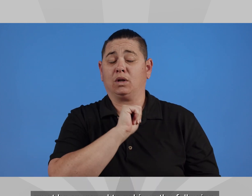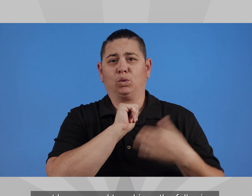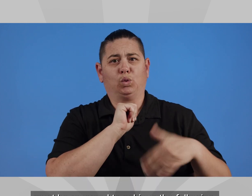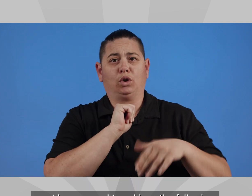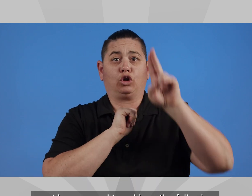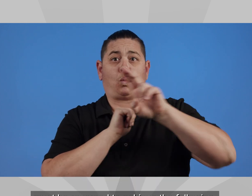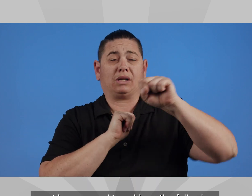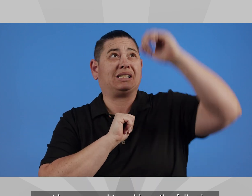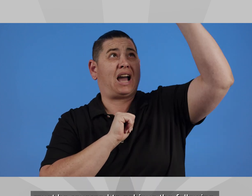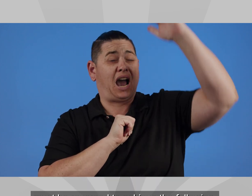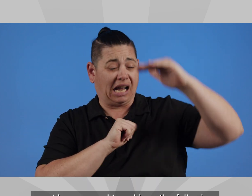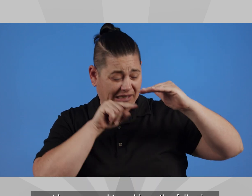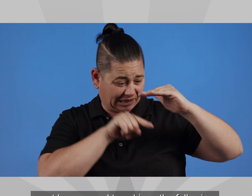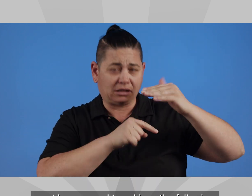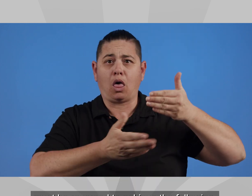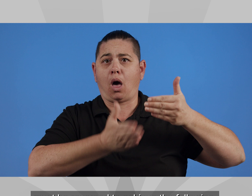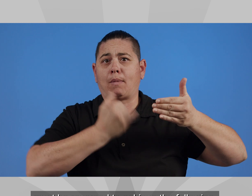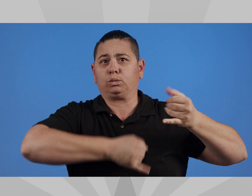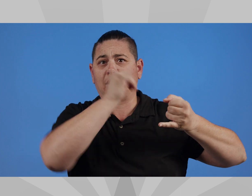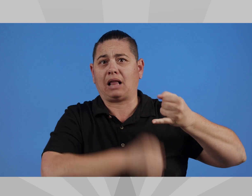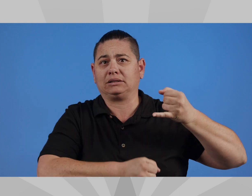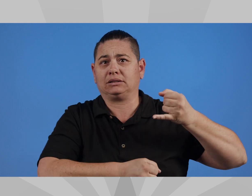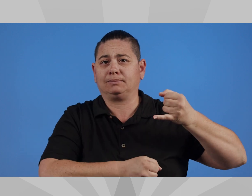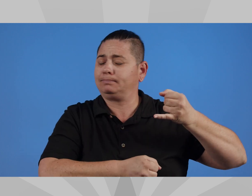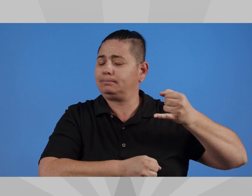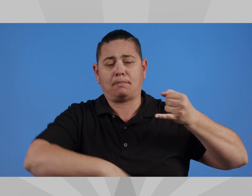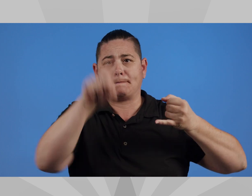be reversed to achieve the following.